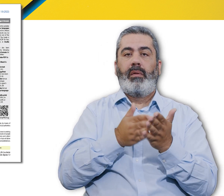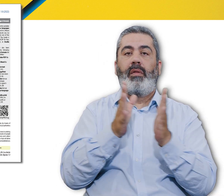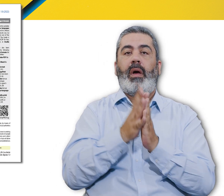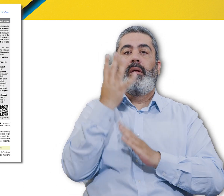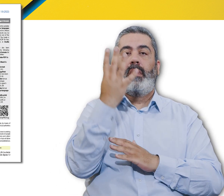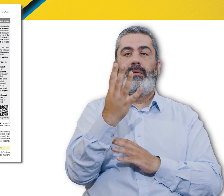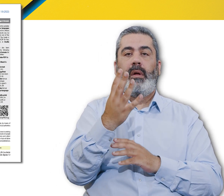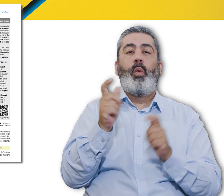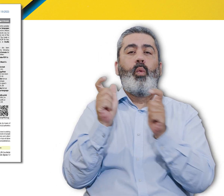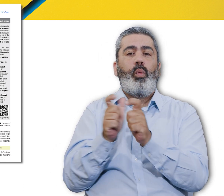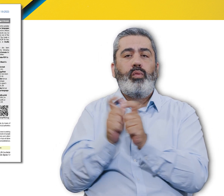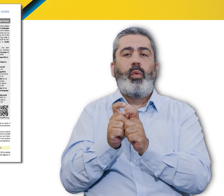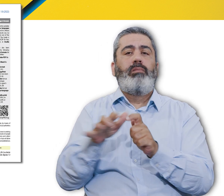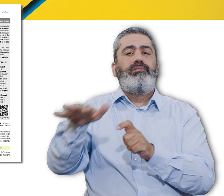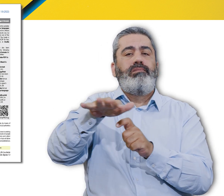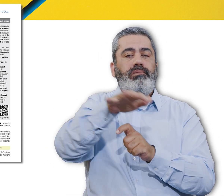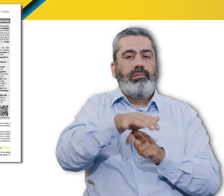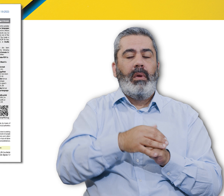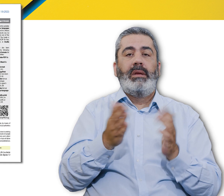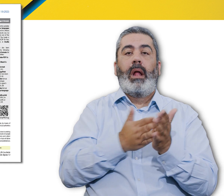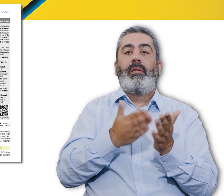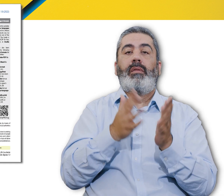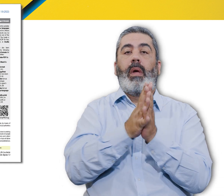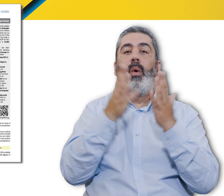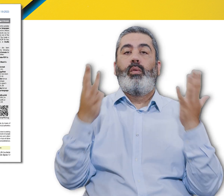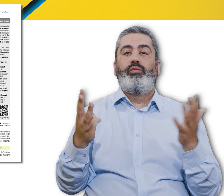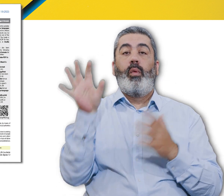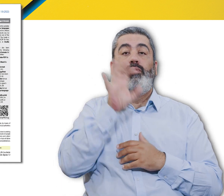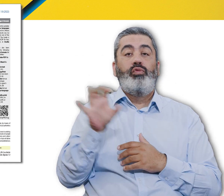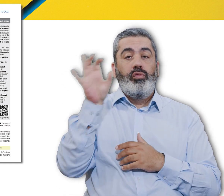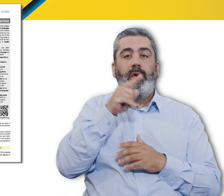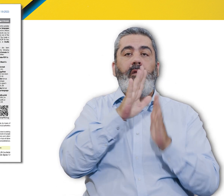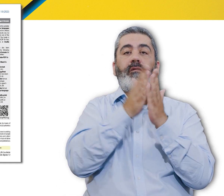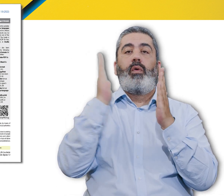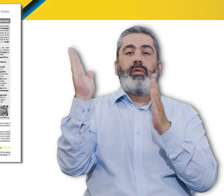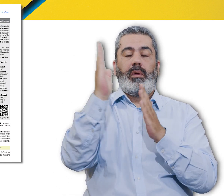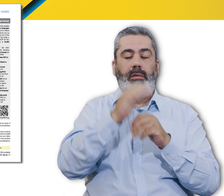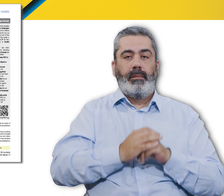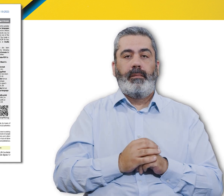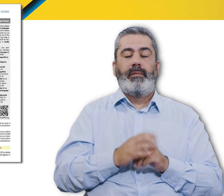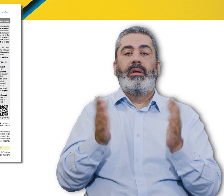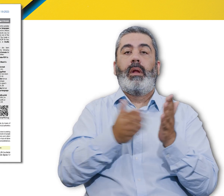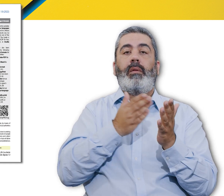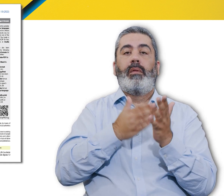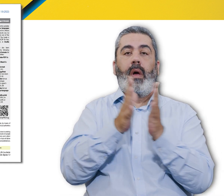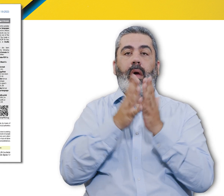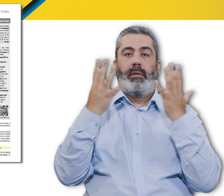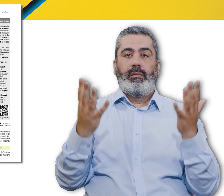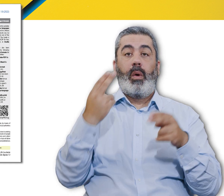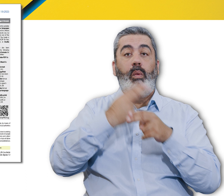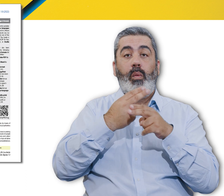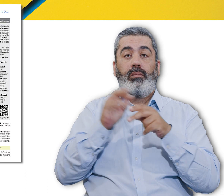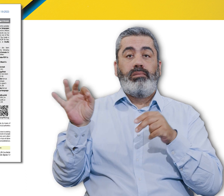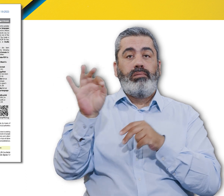settlements. Page 18. Museums and libraries. Page 19. Attractions. Page 20.